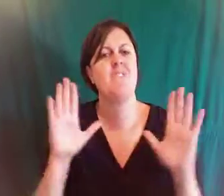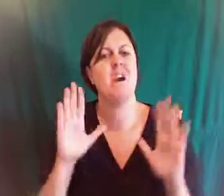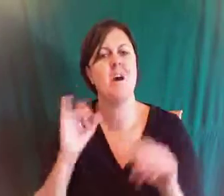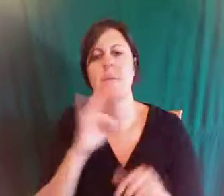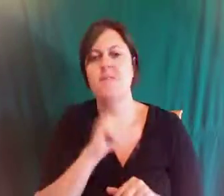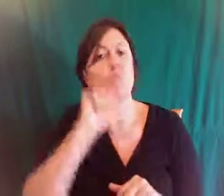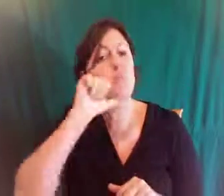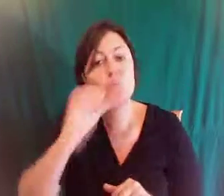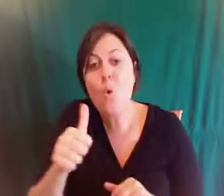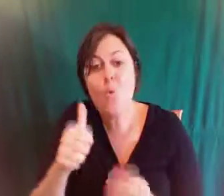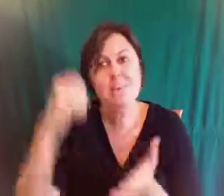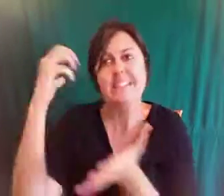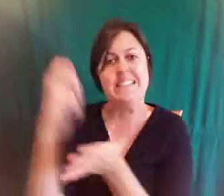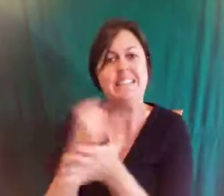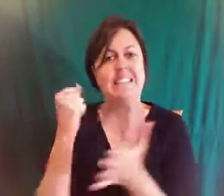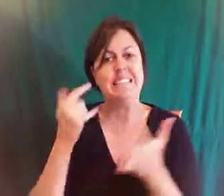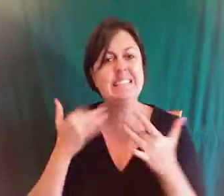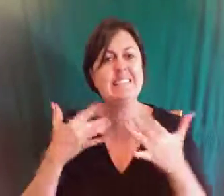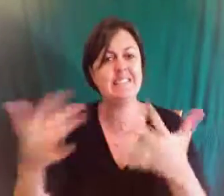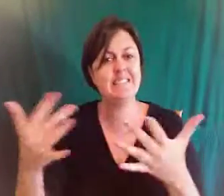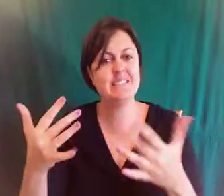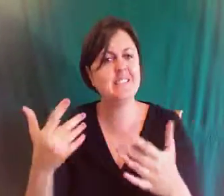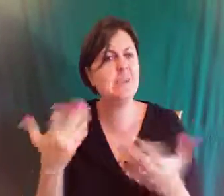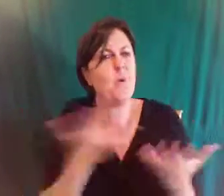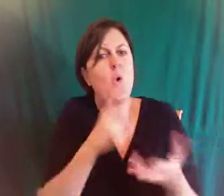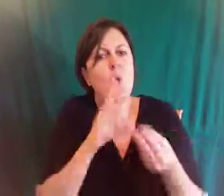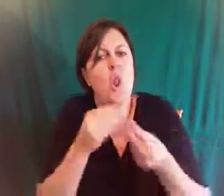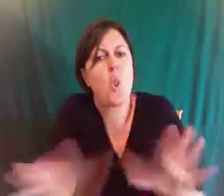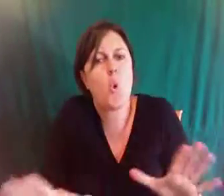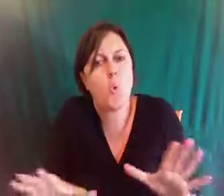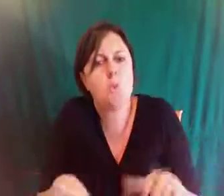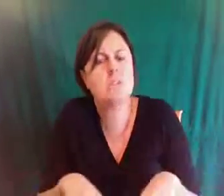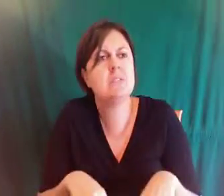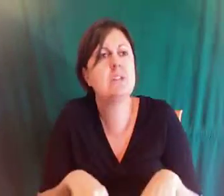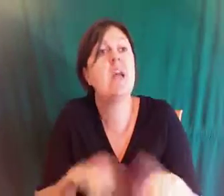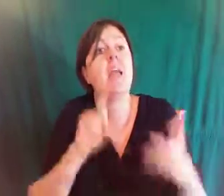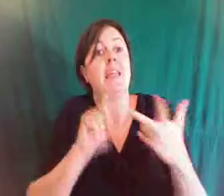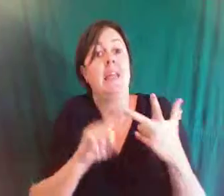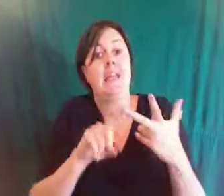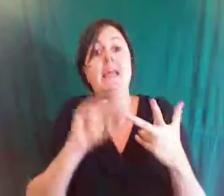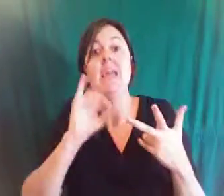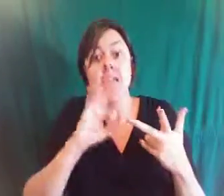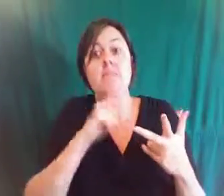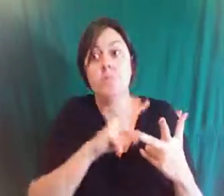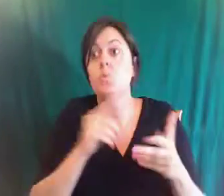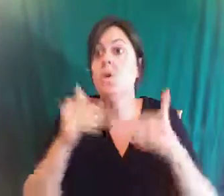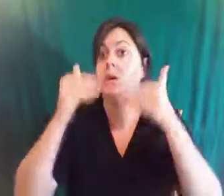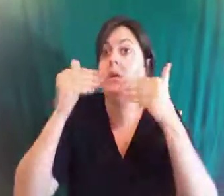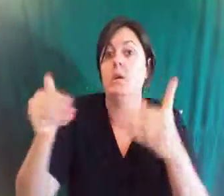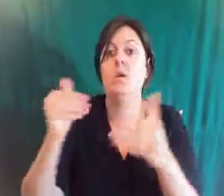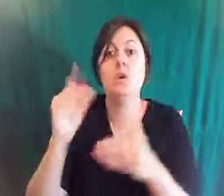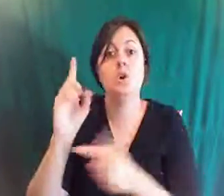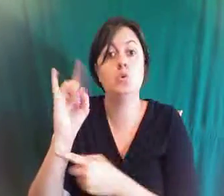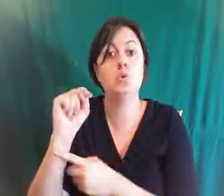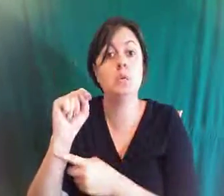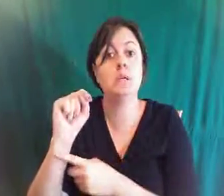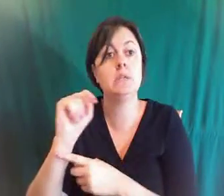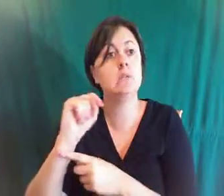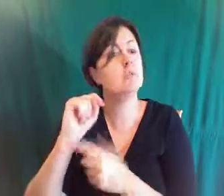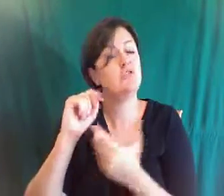thirdly you talked about what you would gain once you did right and so you know i